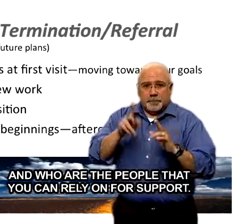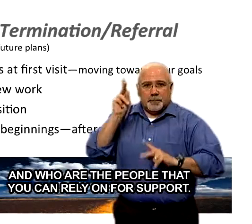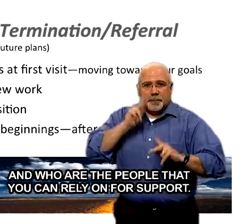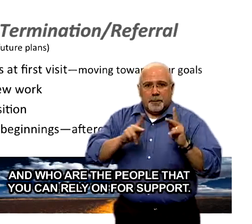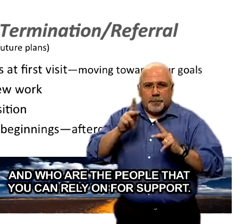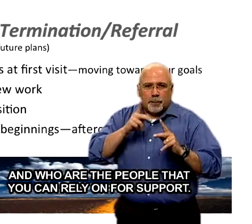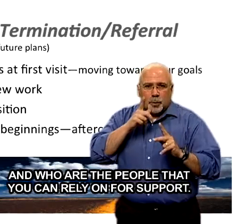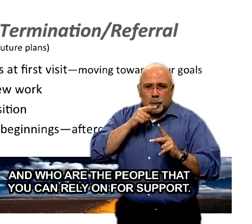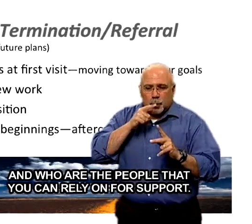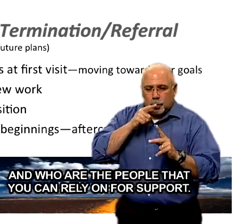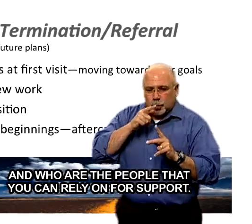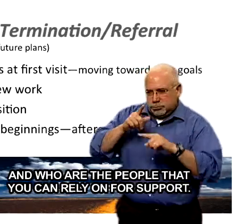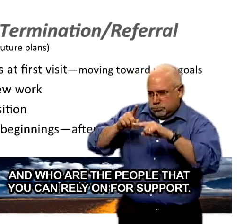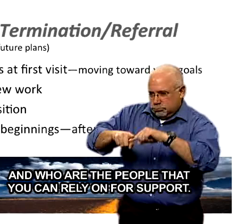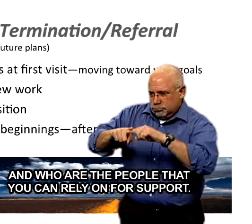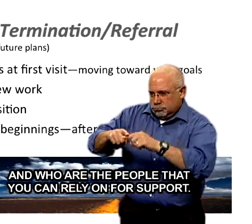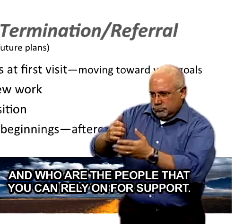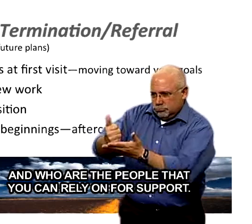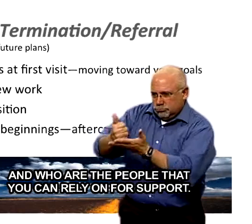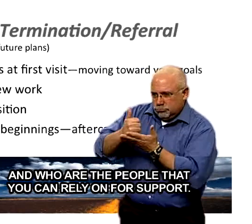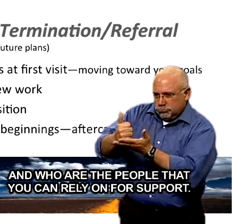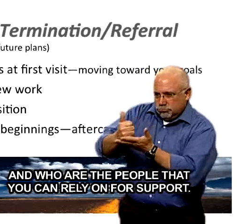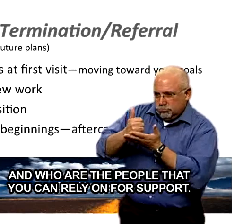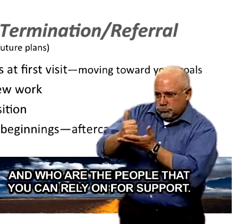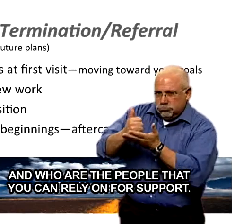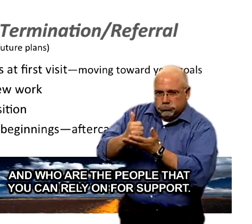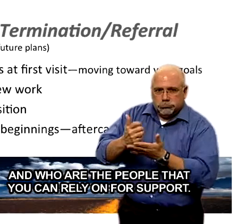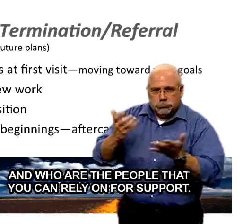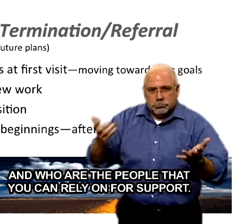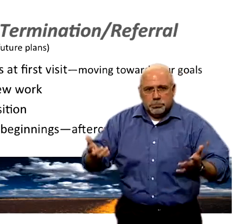And who are the people that you can rely on for support?